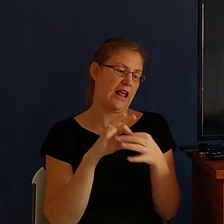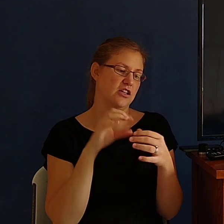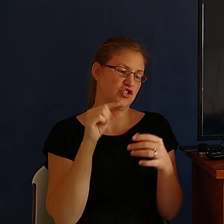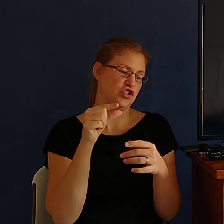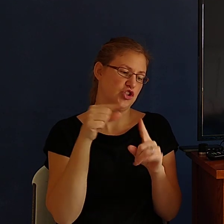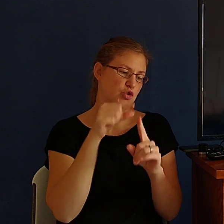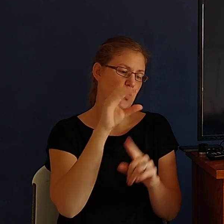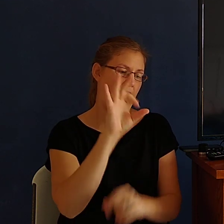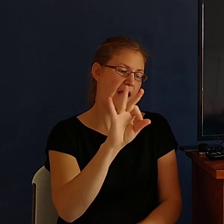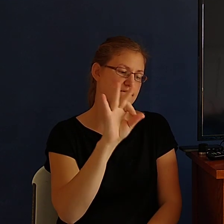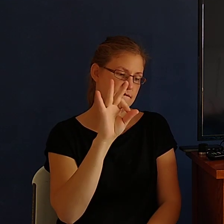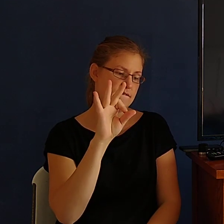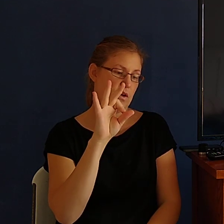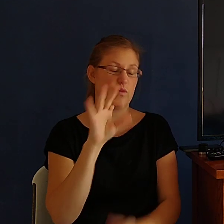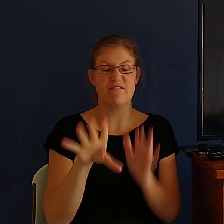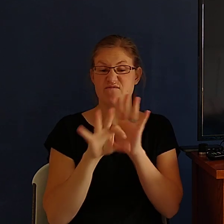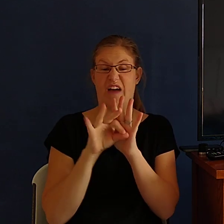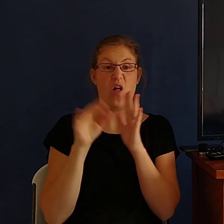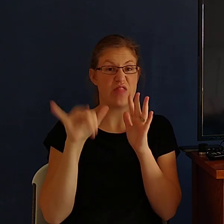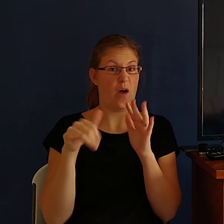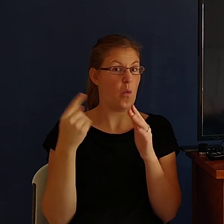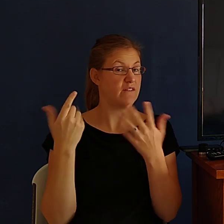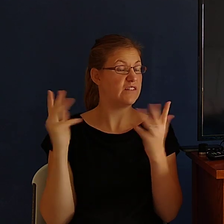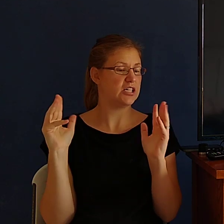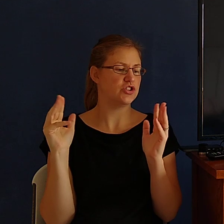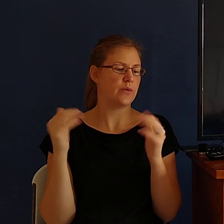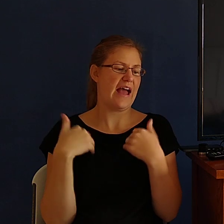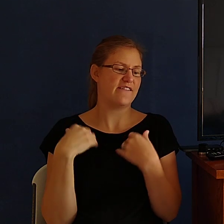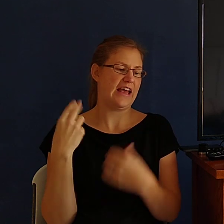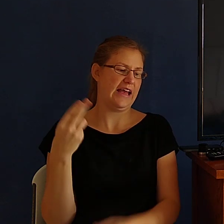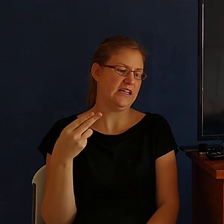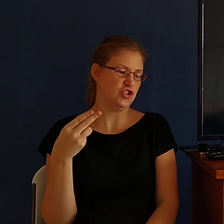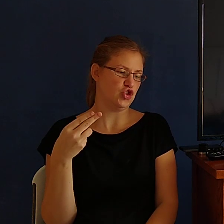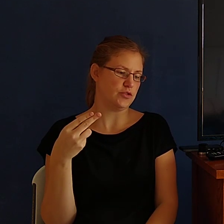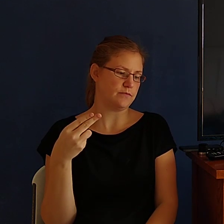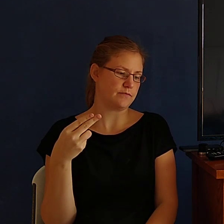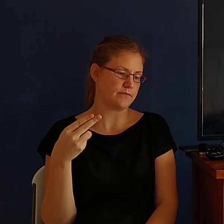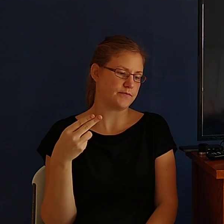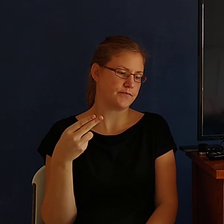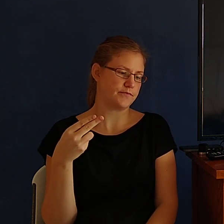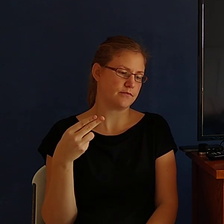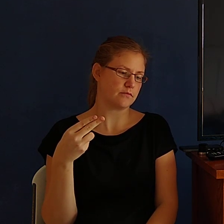is discovered already, and we have H. So let's list H.